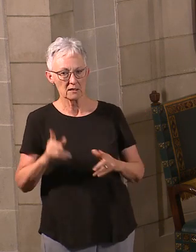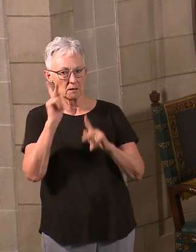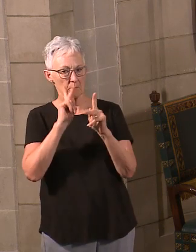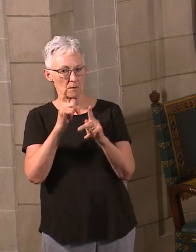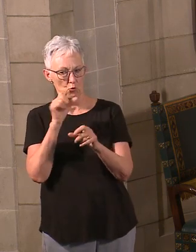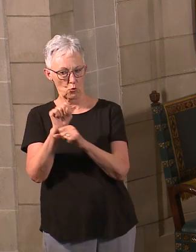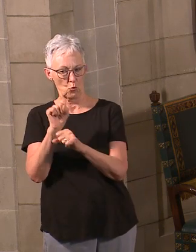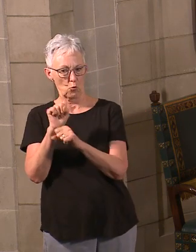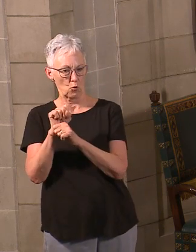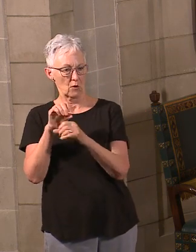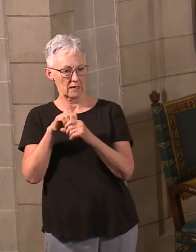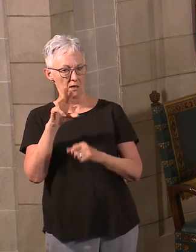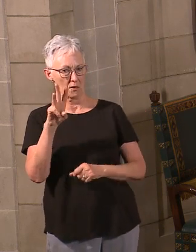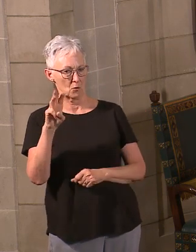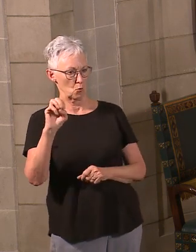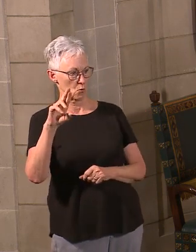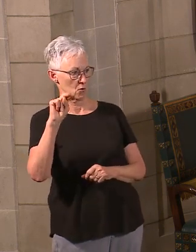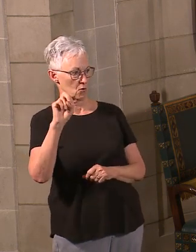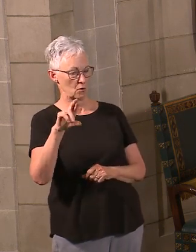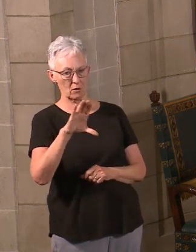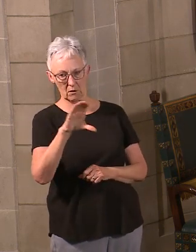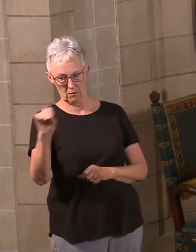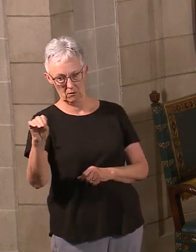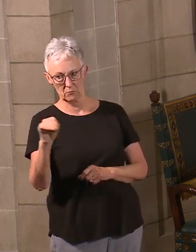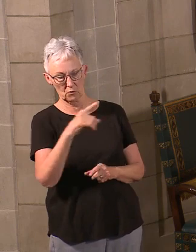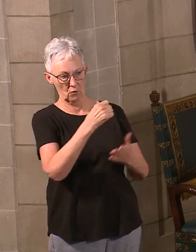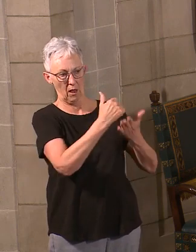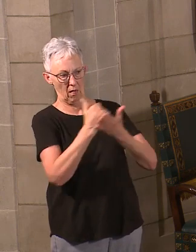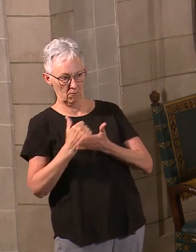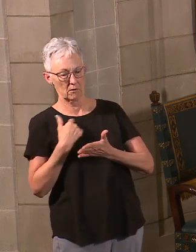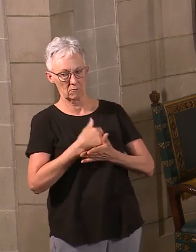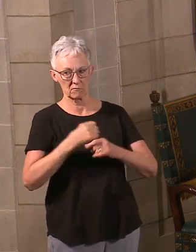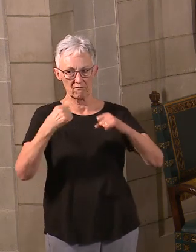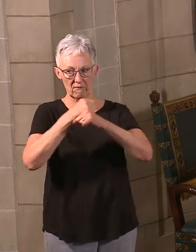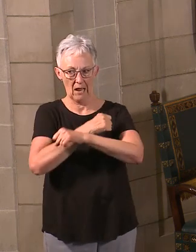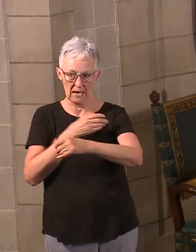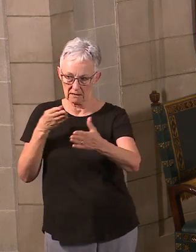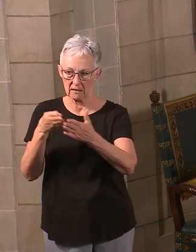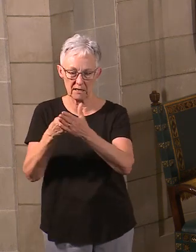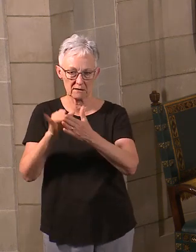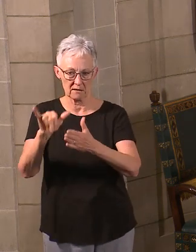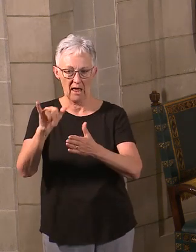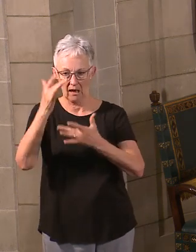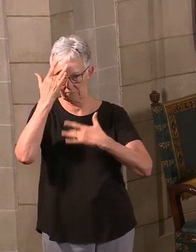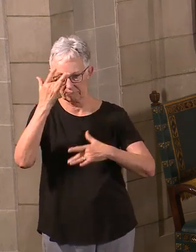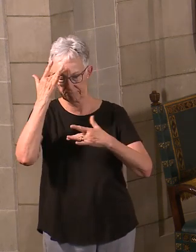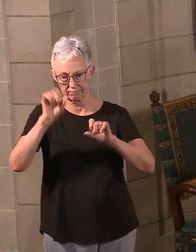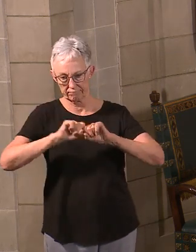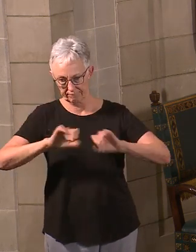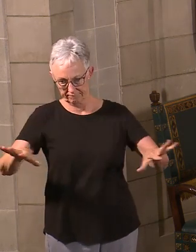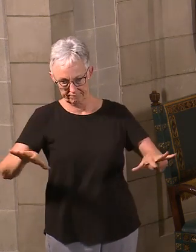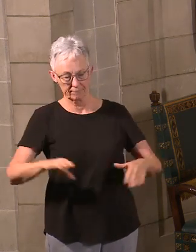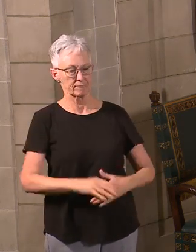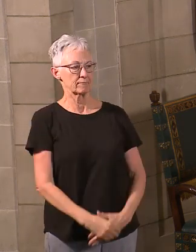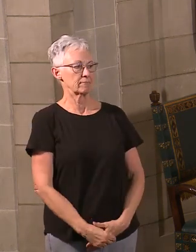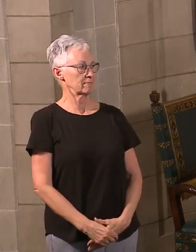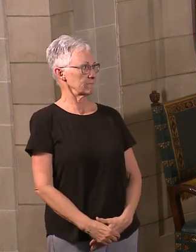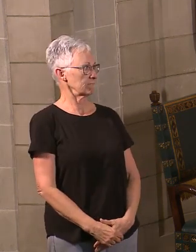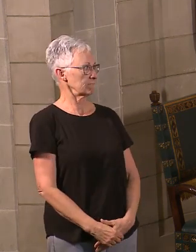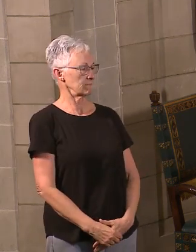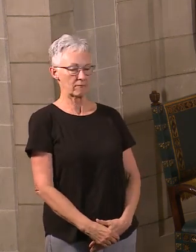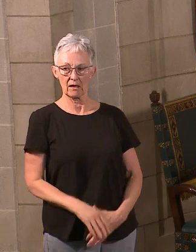You're helping us be able to meet the needs here in our state to fight coronavirus. Second, I want to talk about the work that they're doing at the